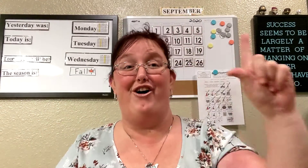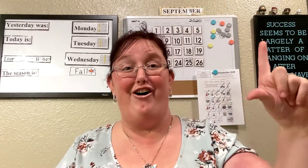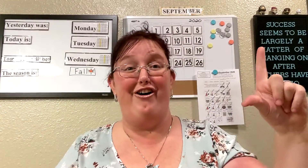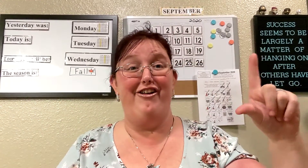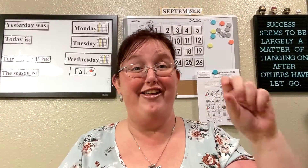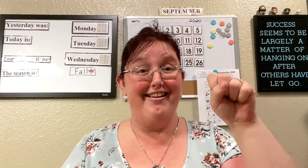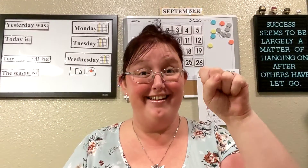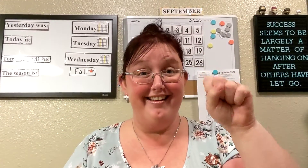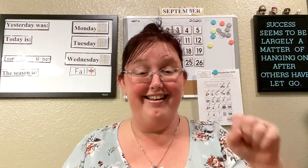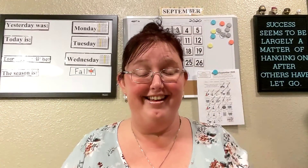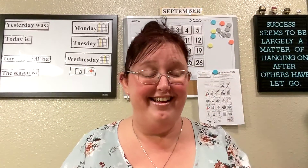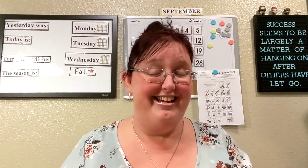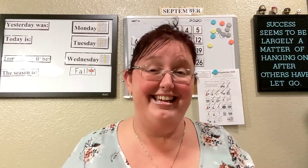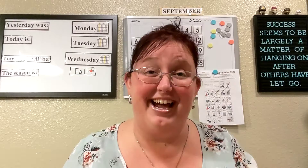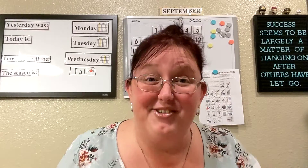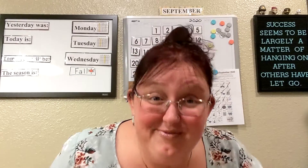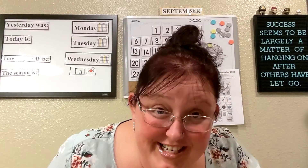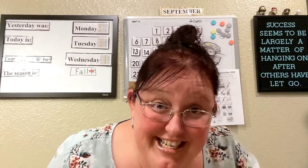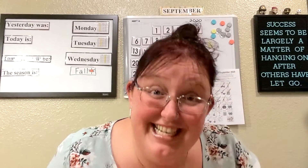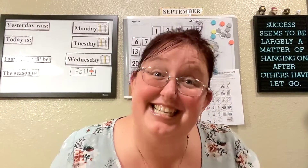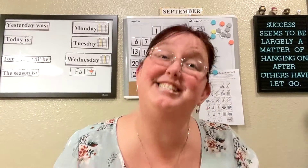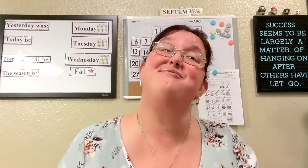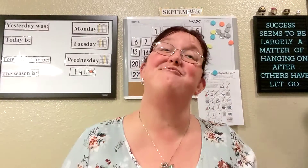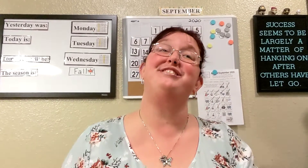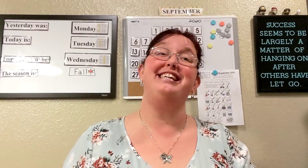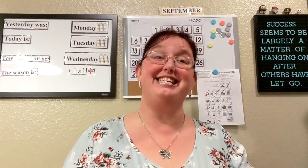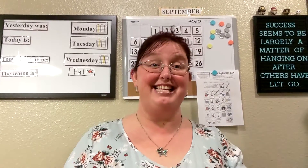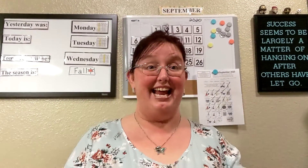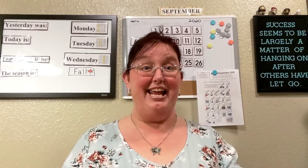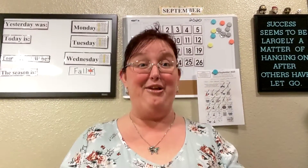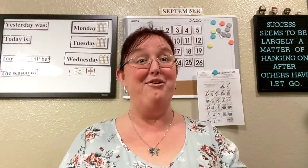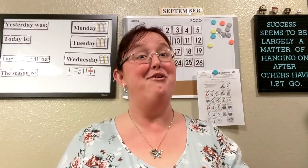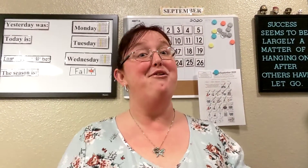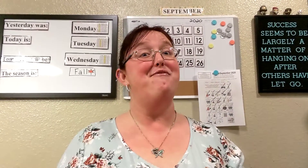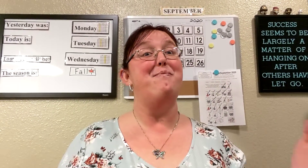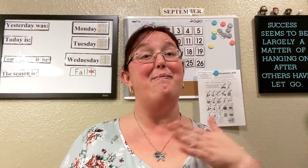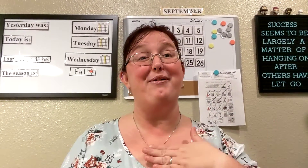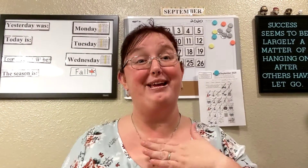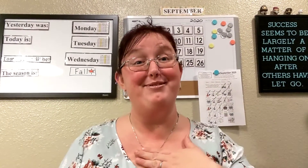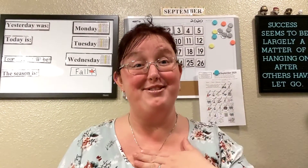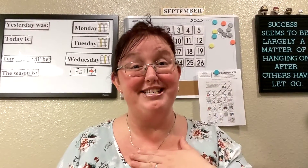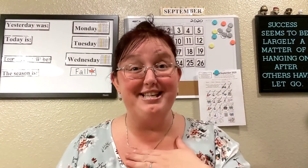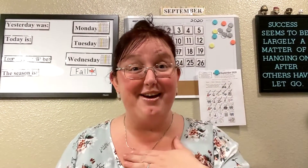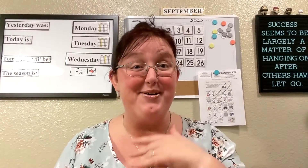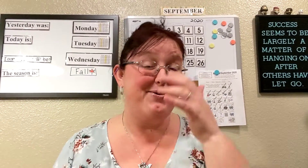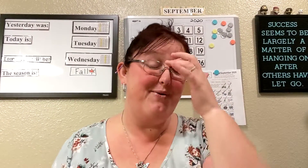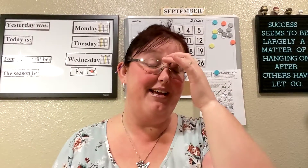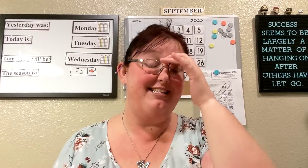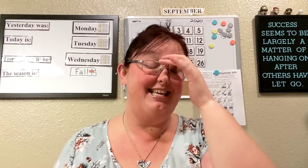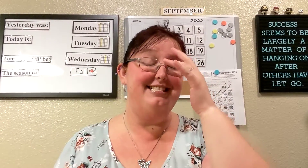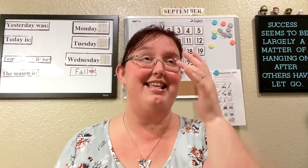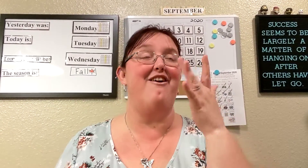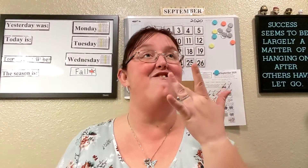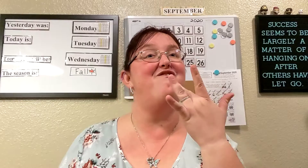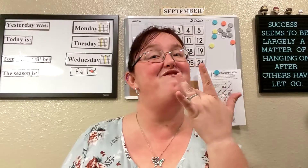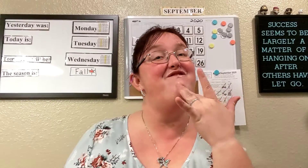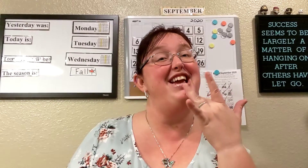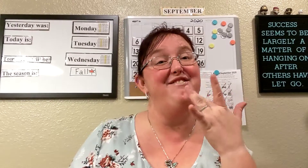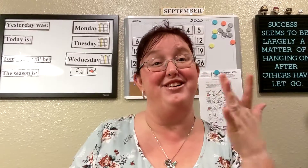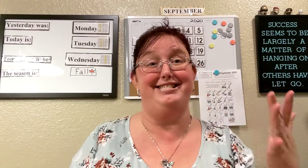fall. Yeah, which is really exciting for people like Miss Jessica, who it is their favorite